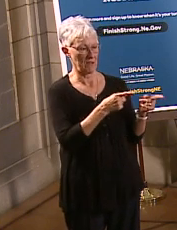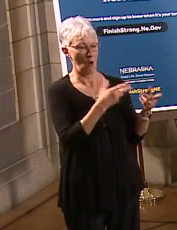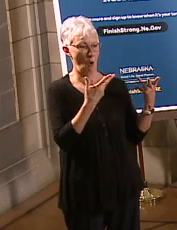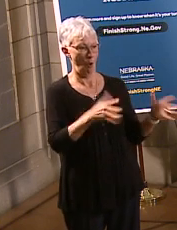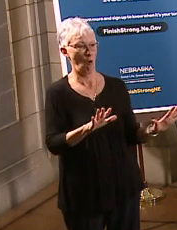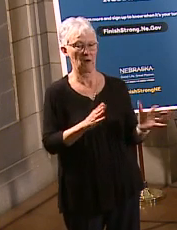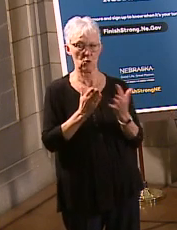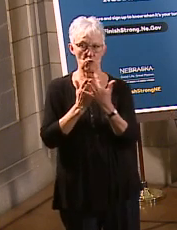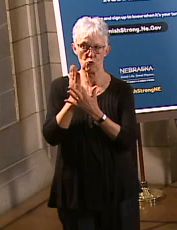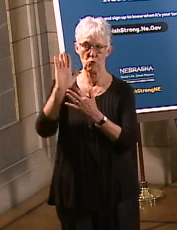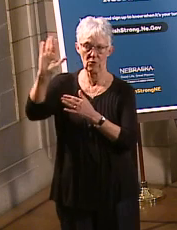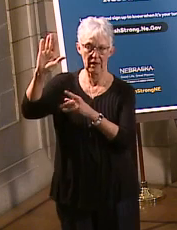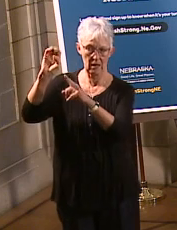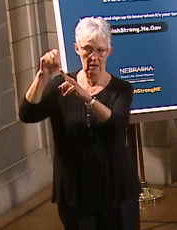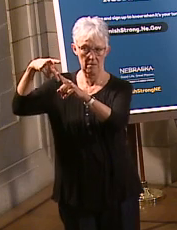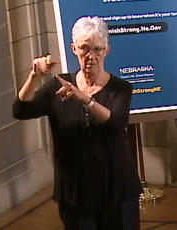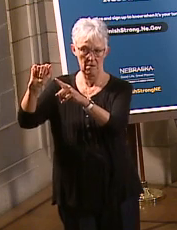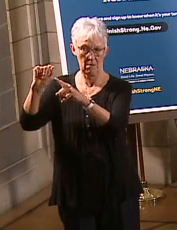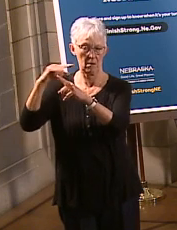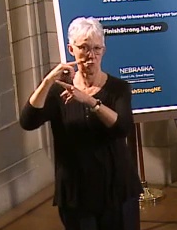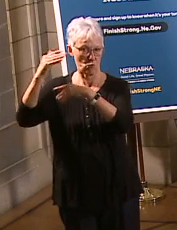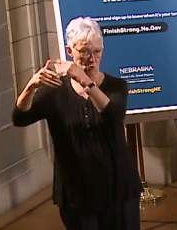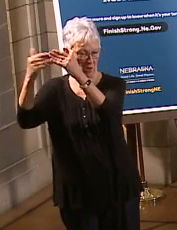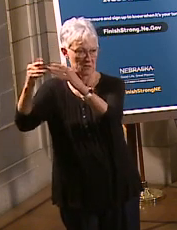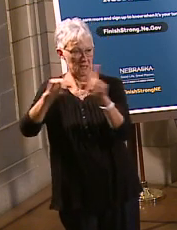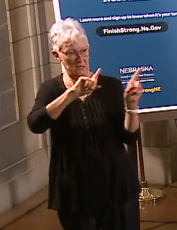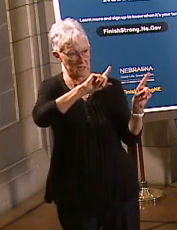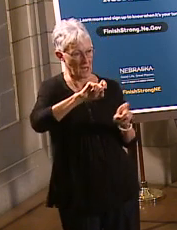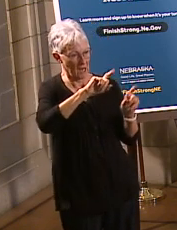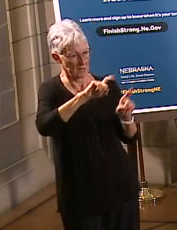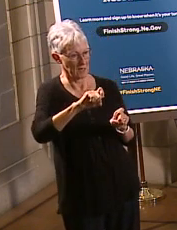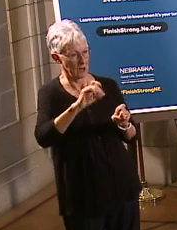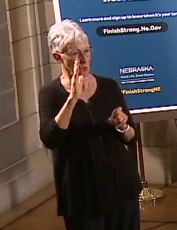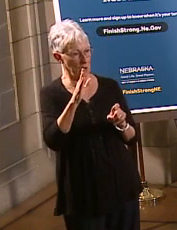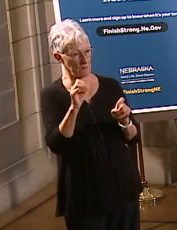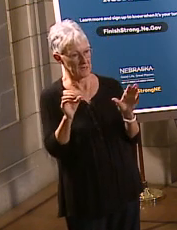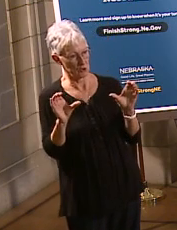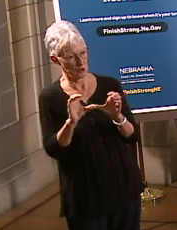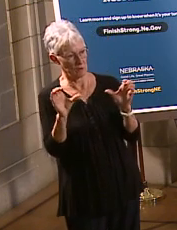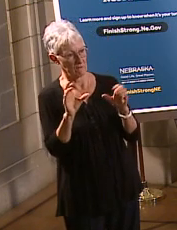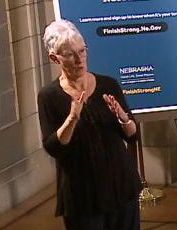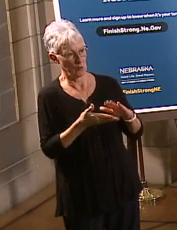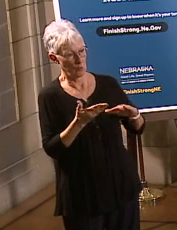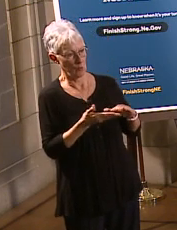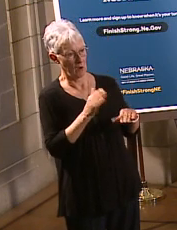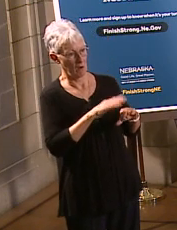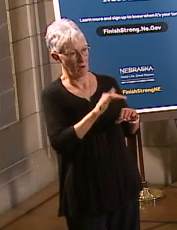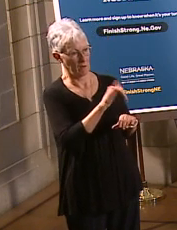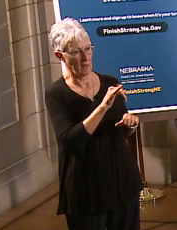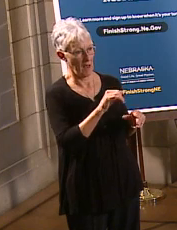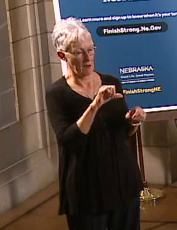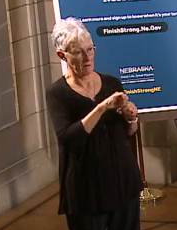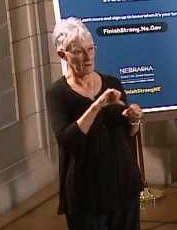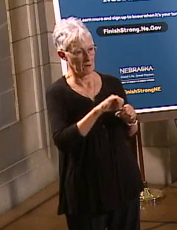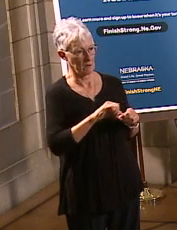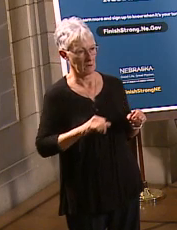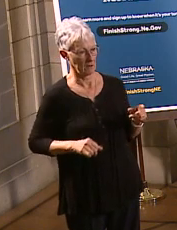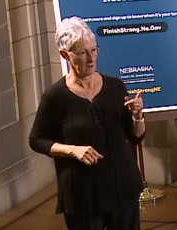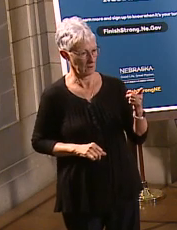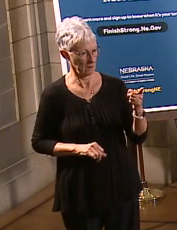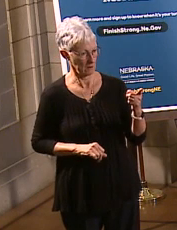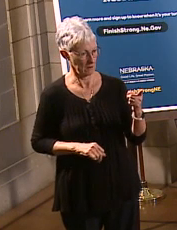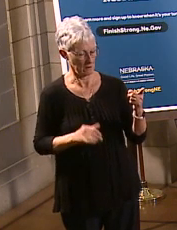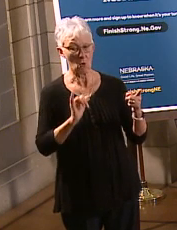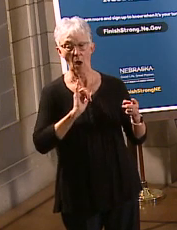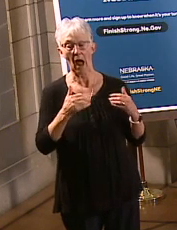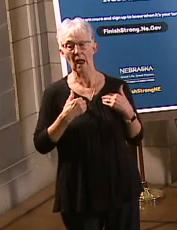to run on those fuels. Am I still not answering your question correctly? Well, I got a car. Can I